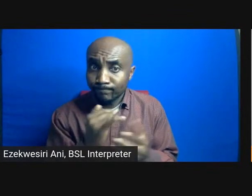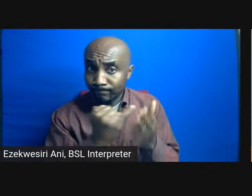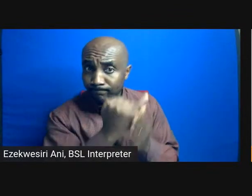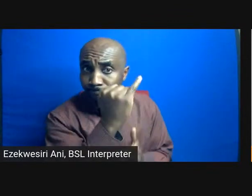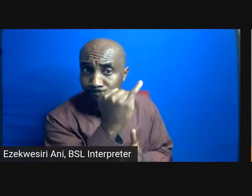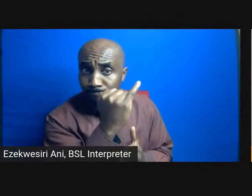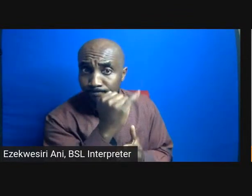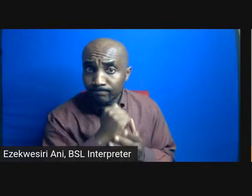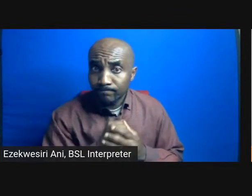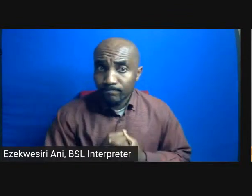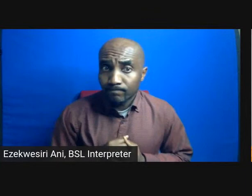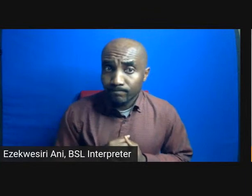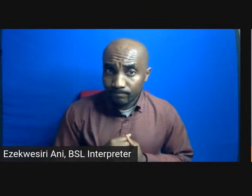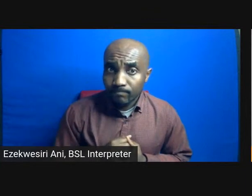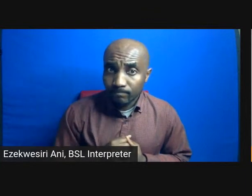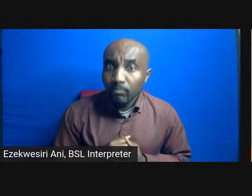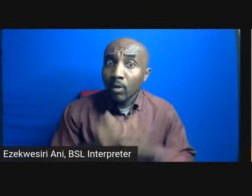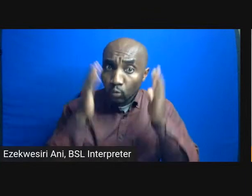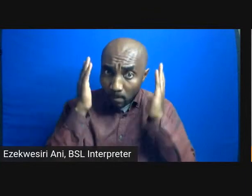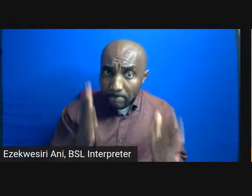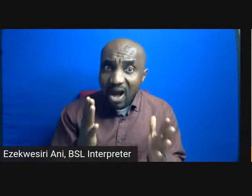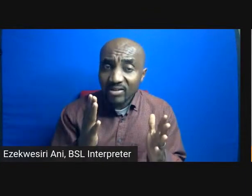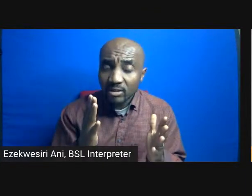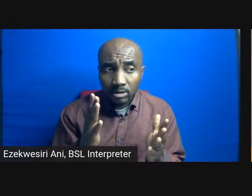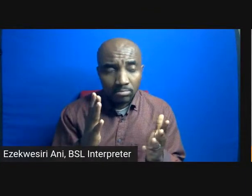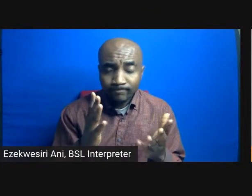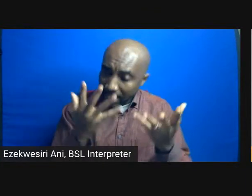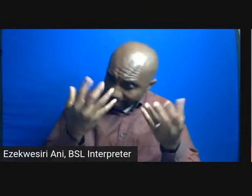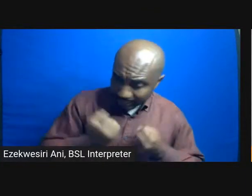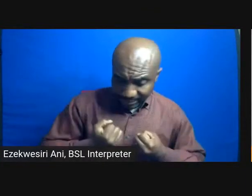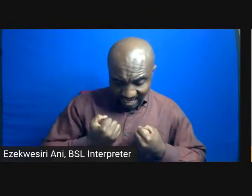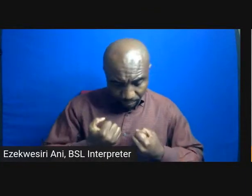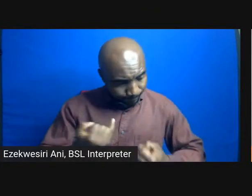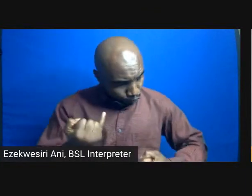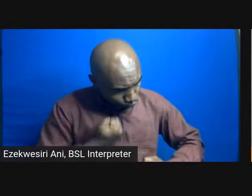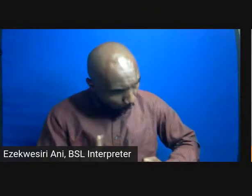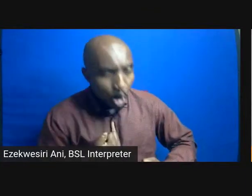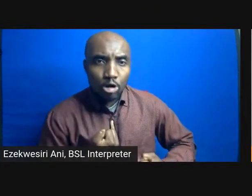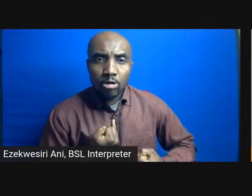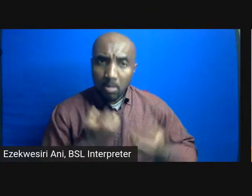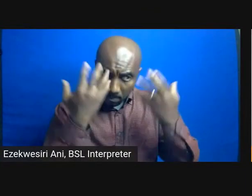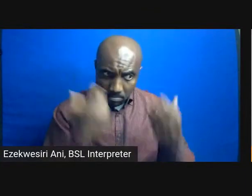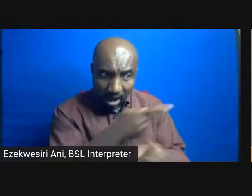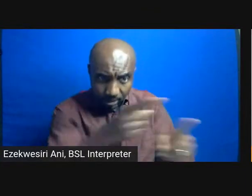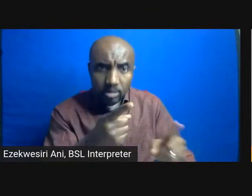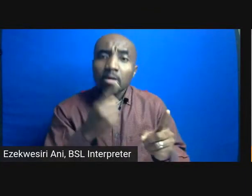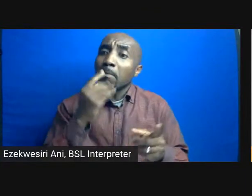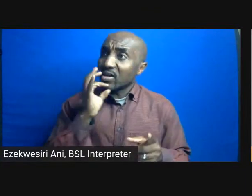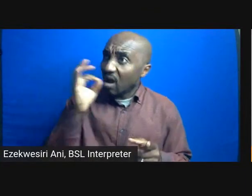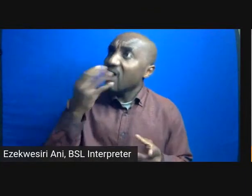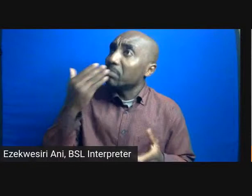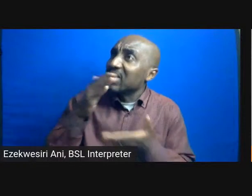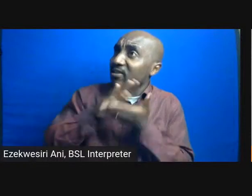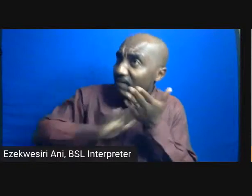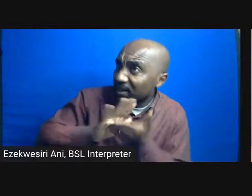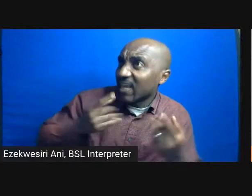Instead, there must be acknowledgement of wrongs committed. Forgiveness must be sought.